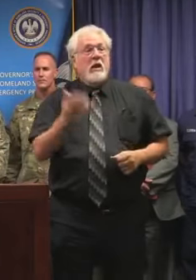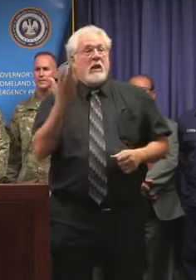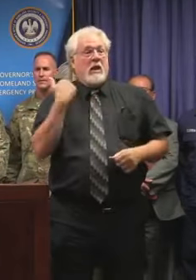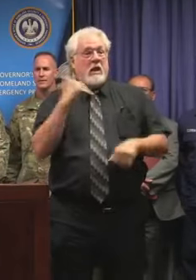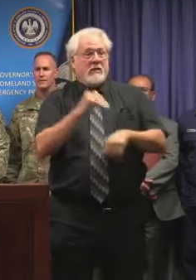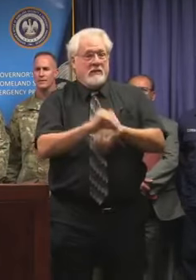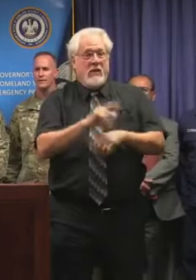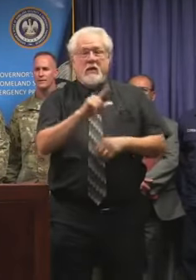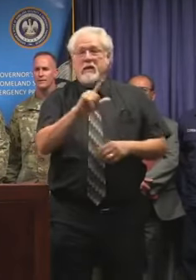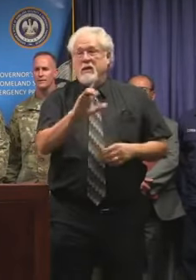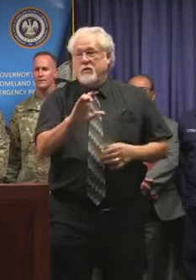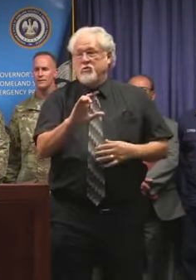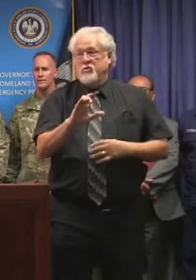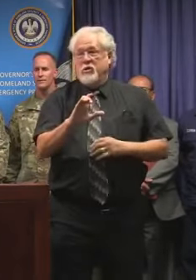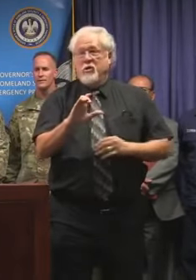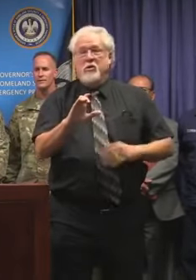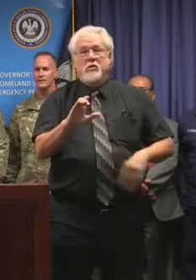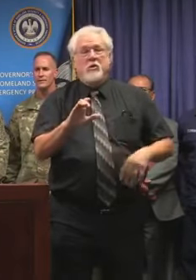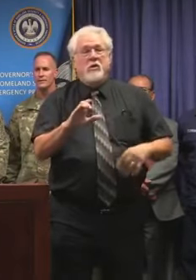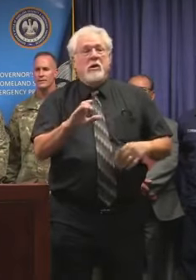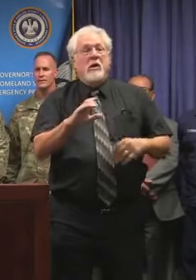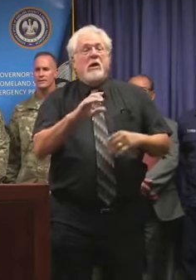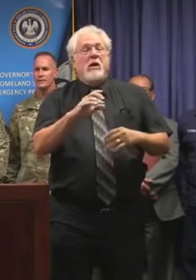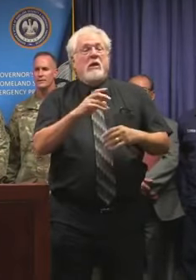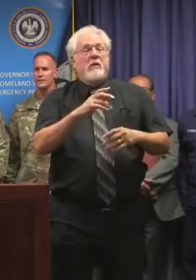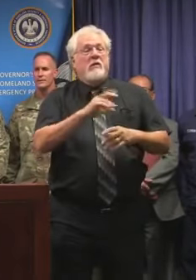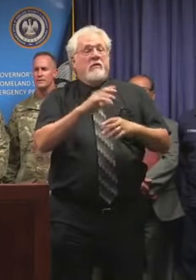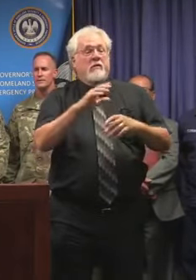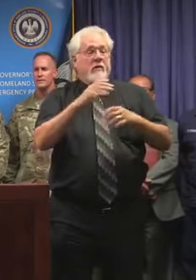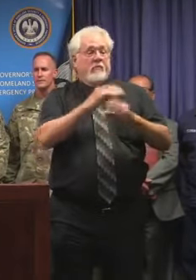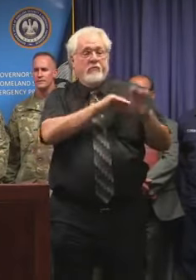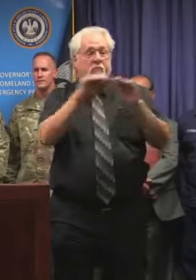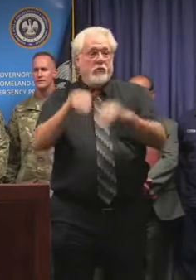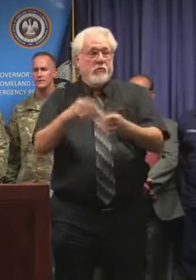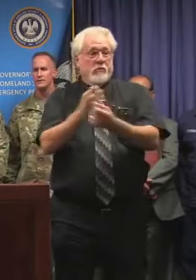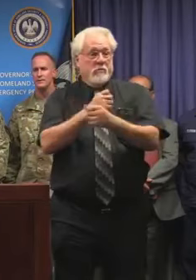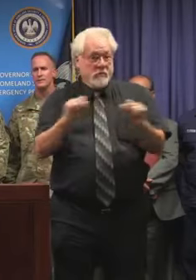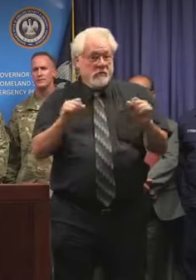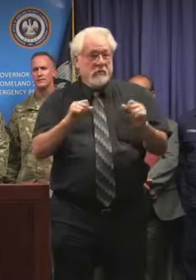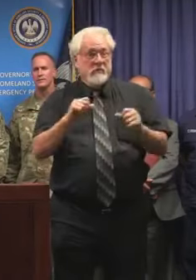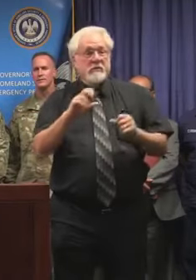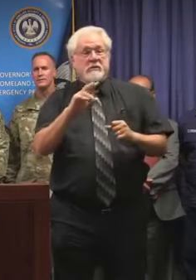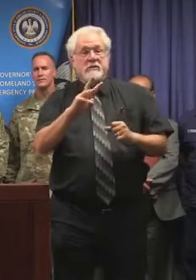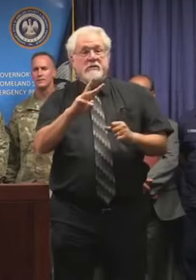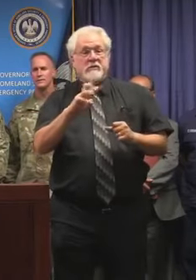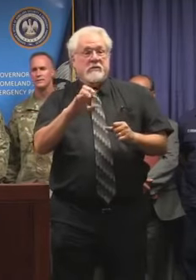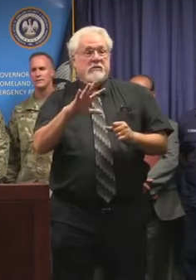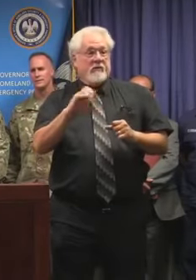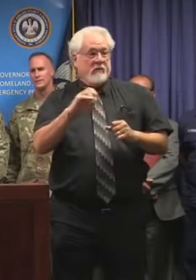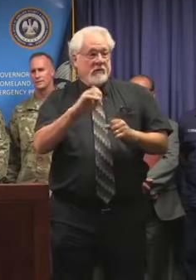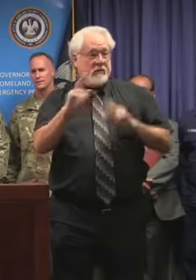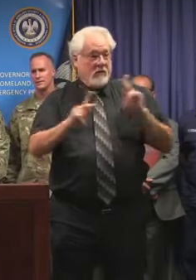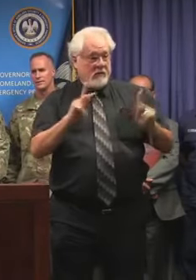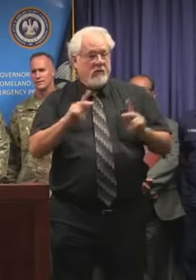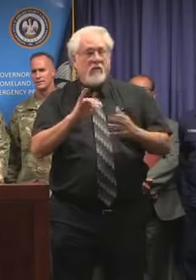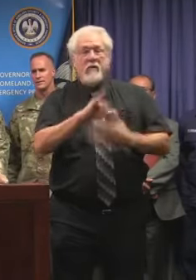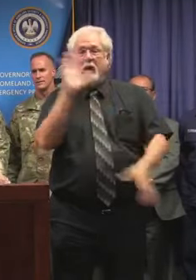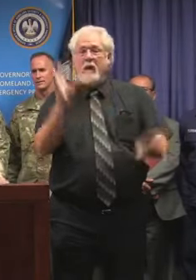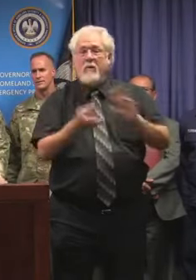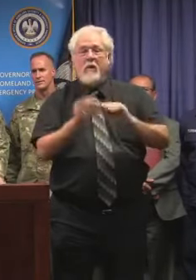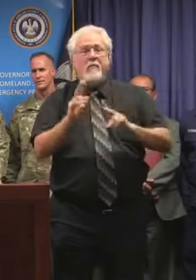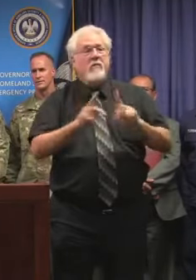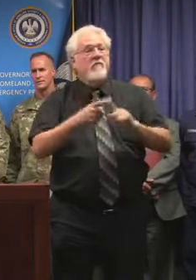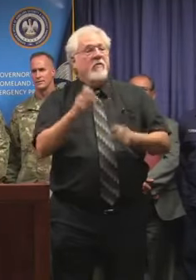in Lake Charles, they sheltered 160 individuals, and that was a combination of folks who were